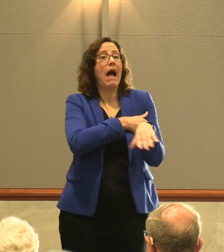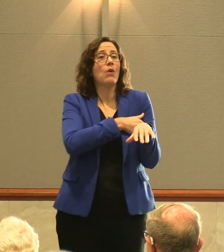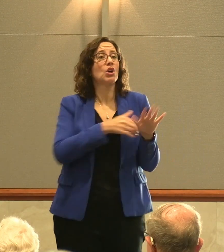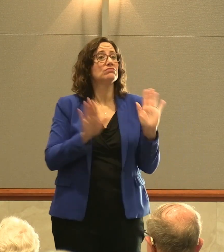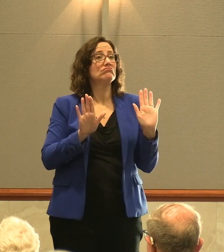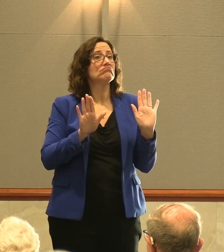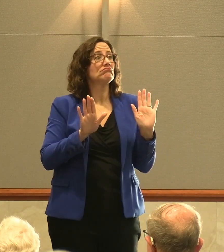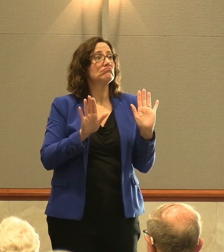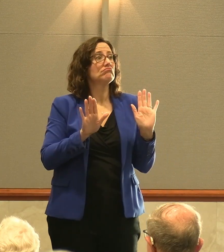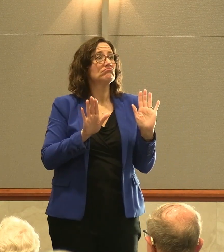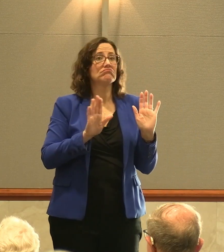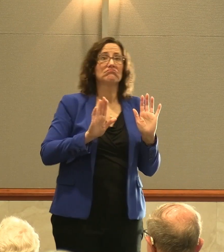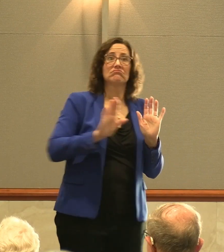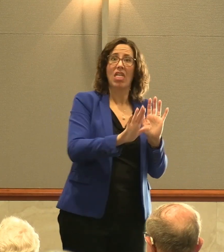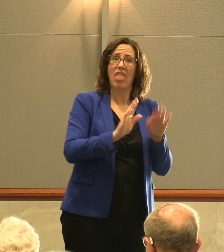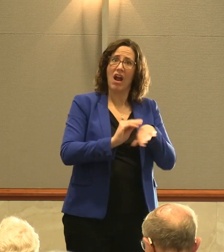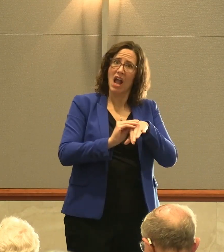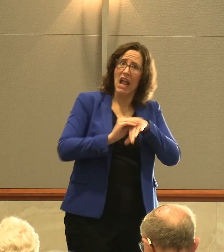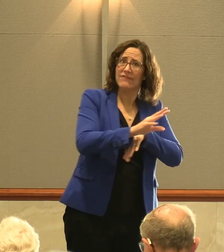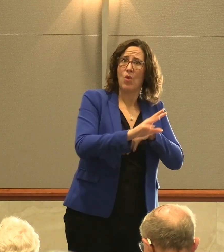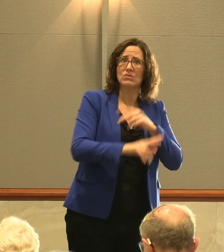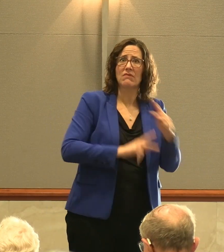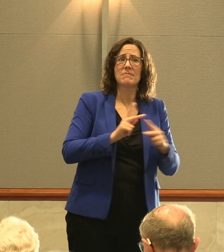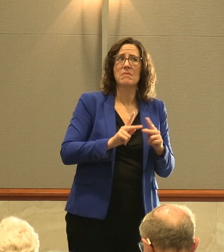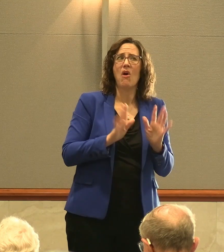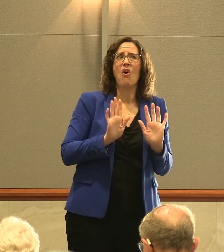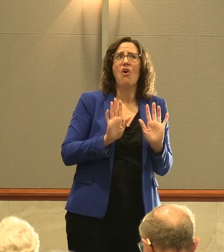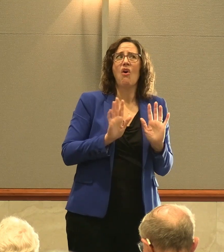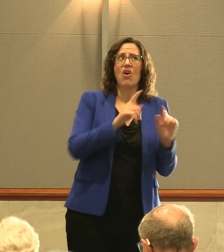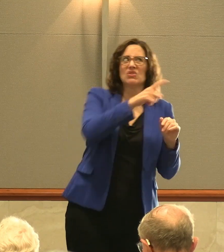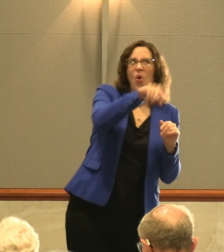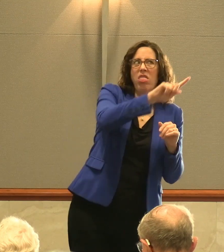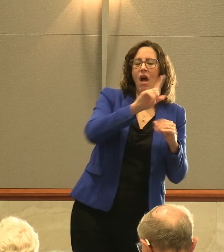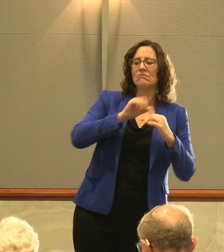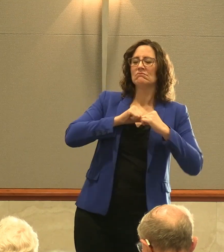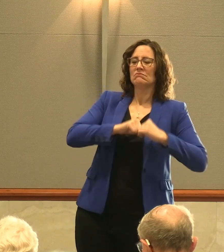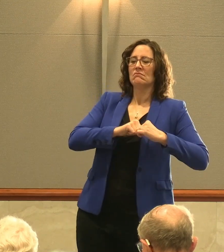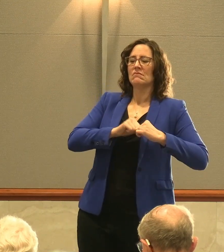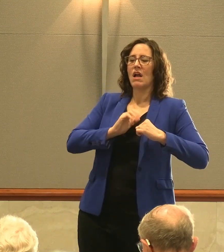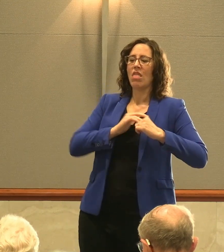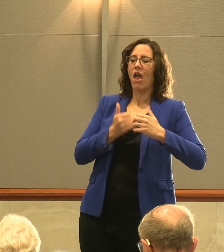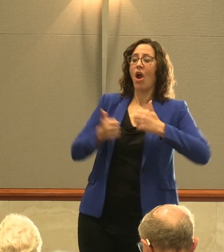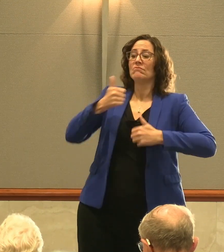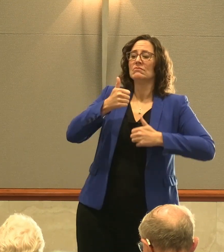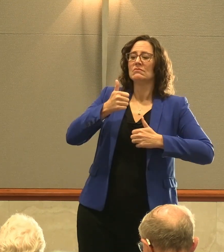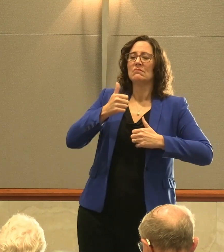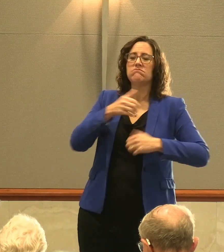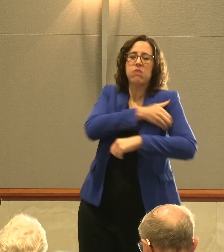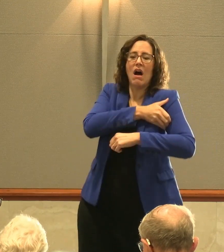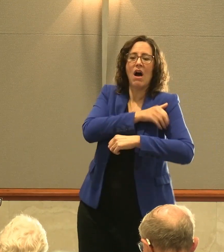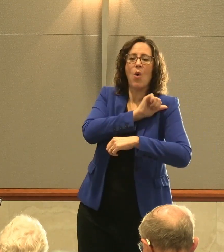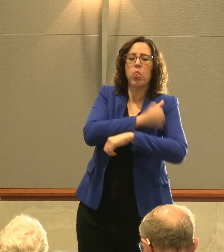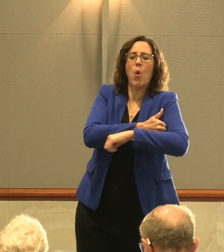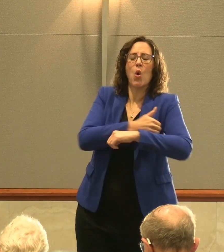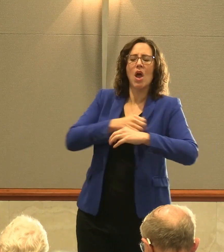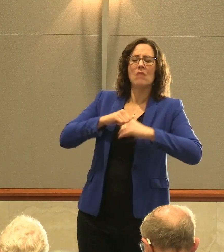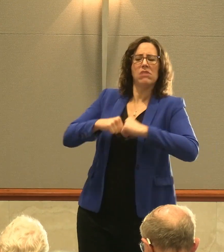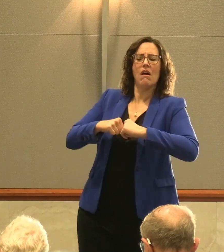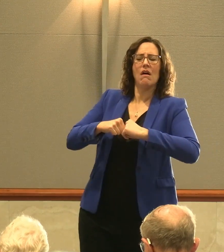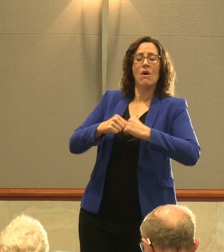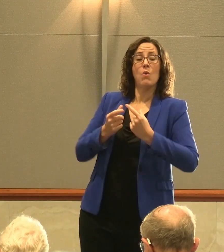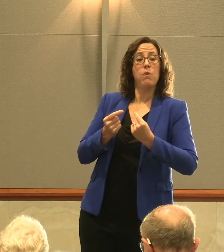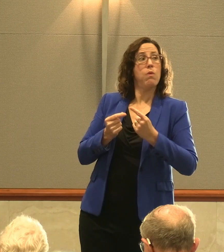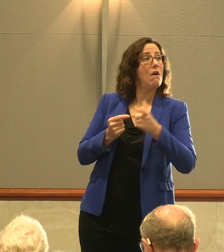their unquestioned influence over the people. So in order to protect their high rank, their power, their authority, they